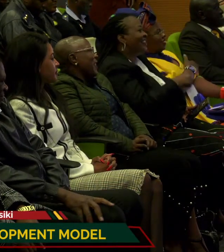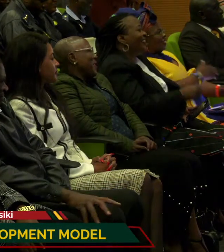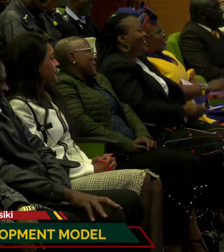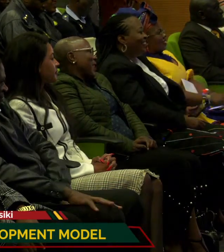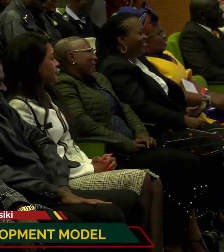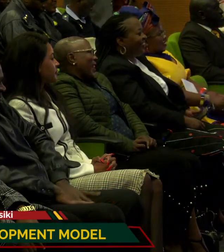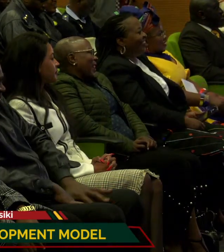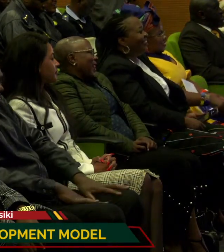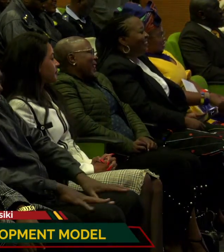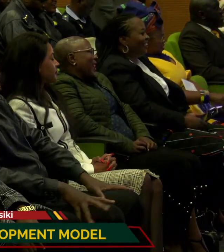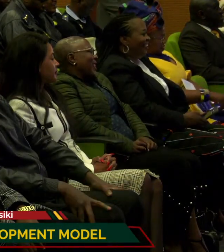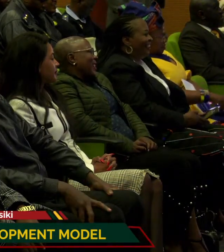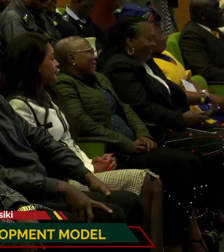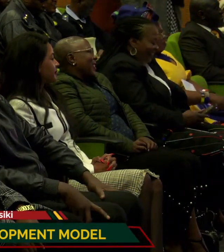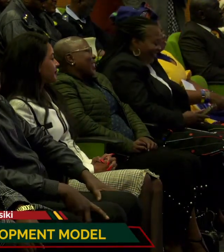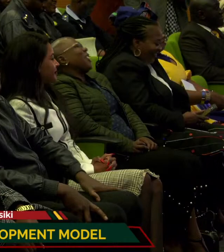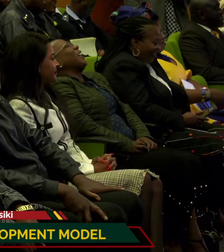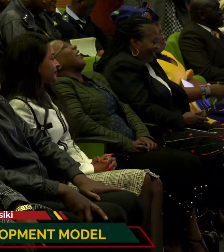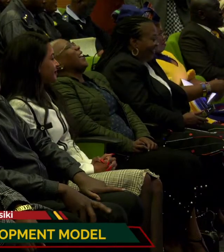ongena no wa.